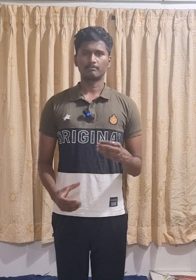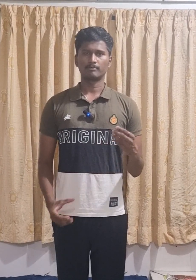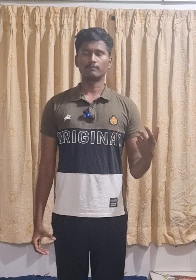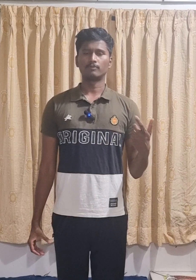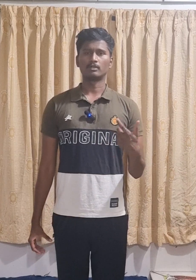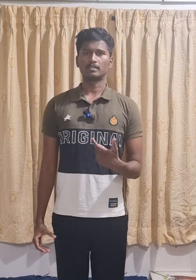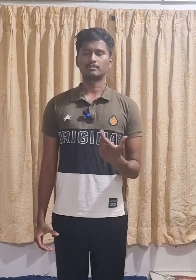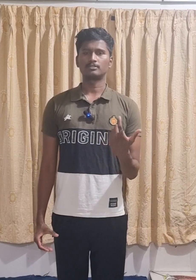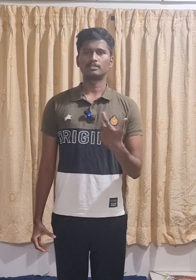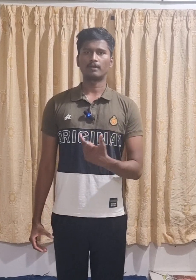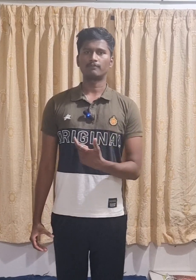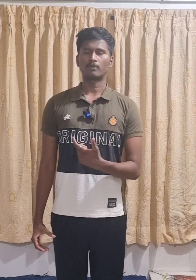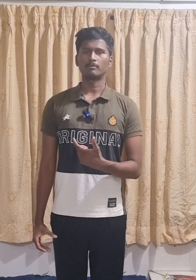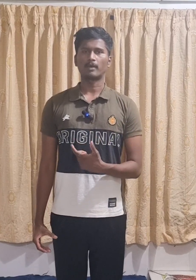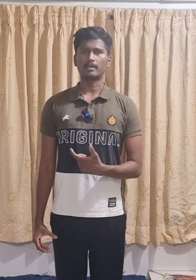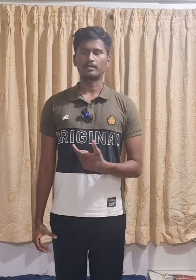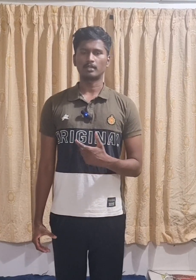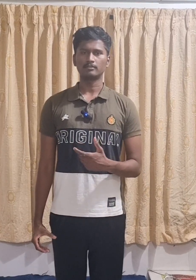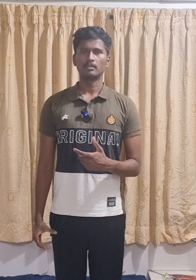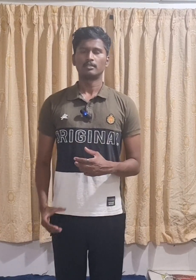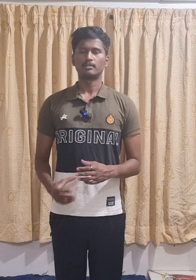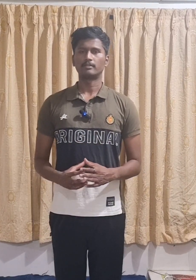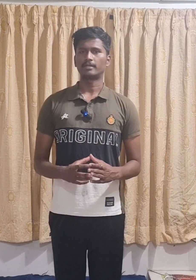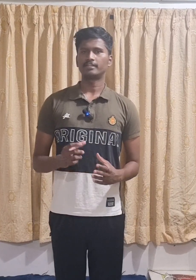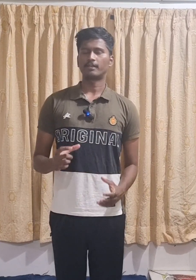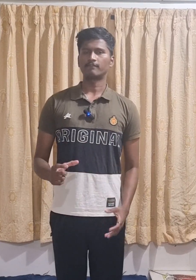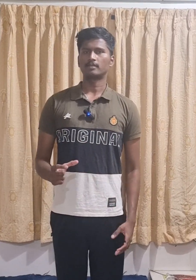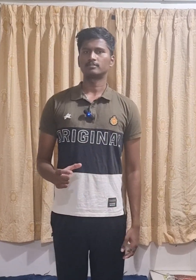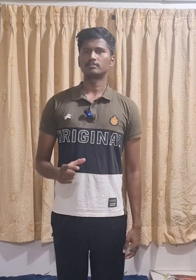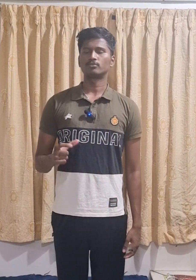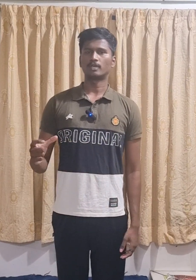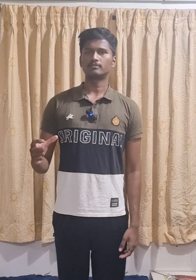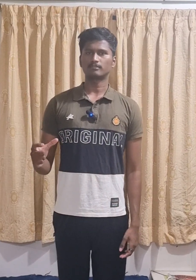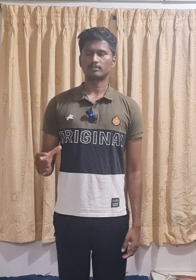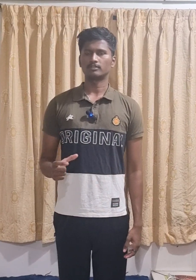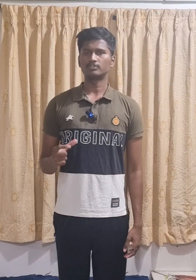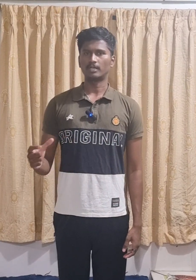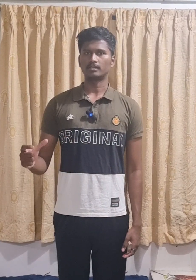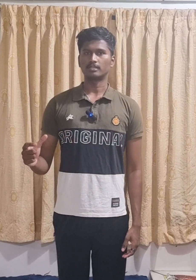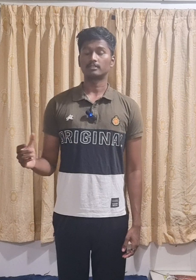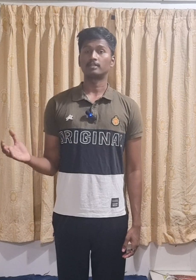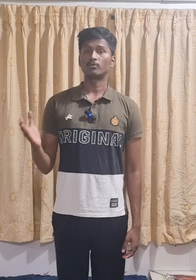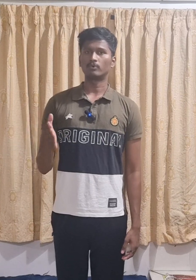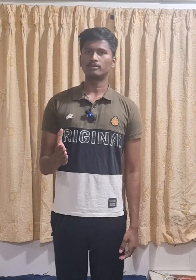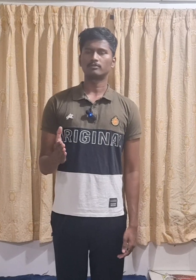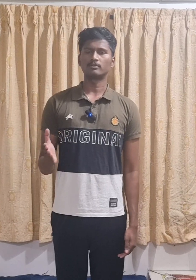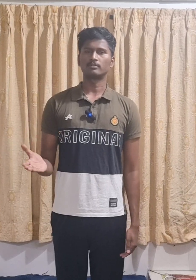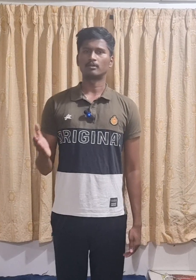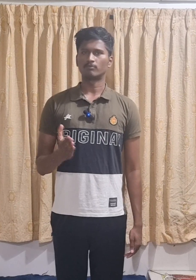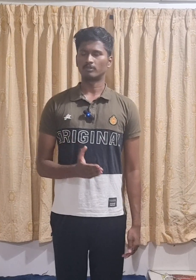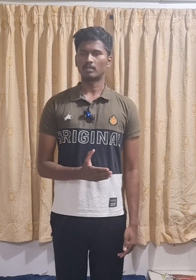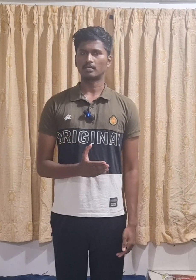If a class is derived from a parent class, then that derived class is known as the child class, and the class which